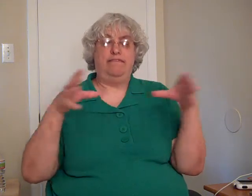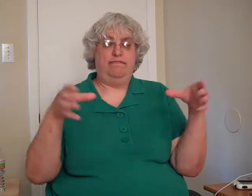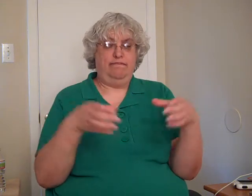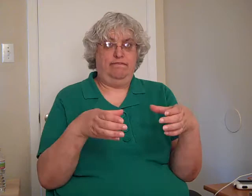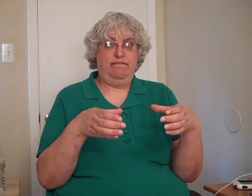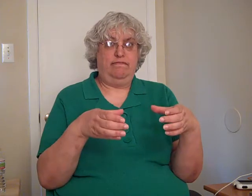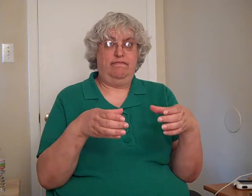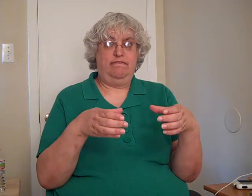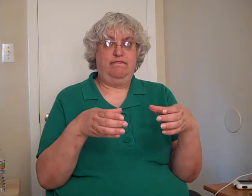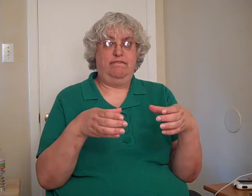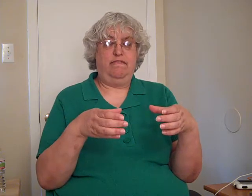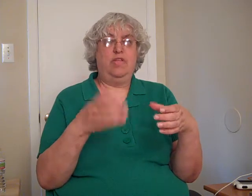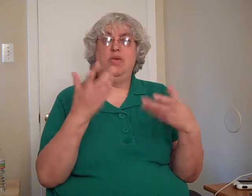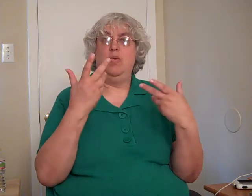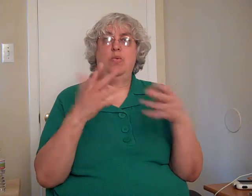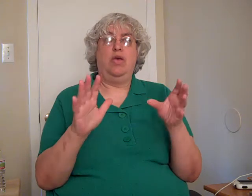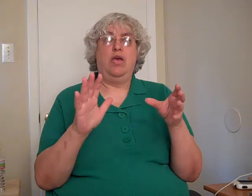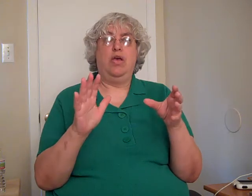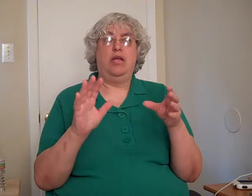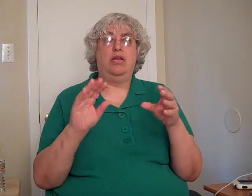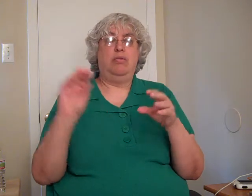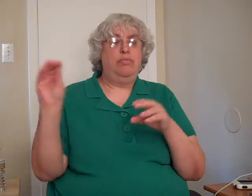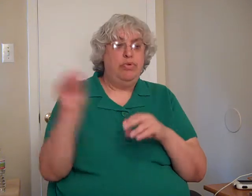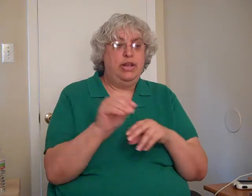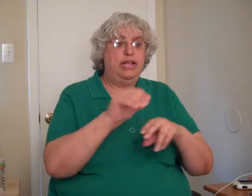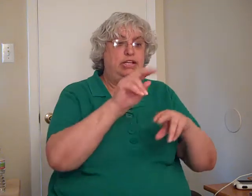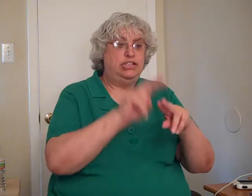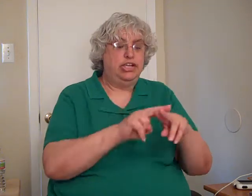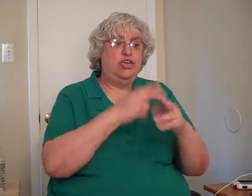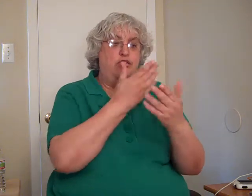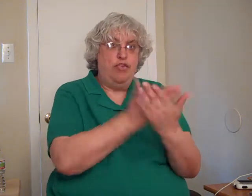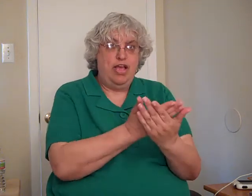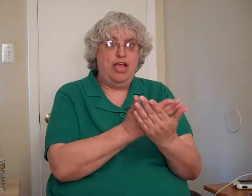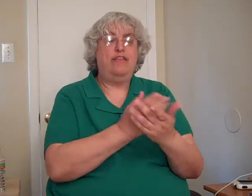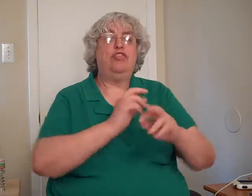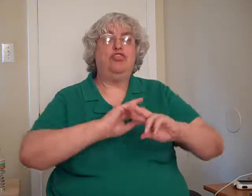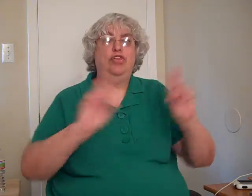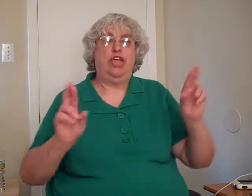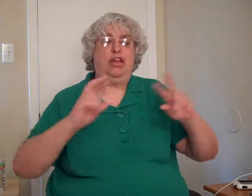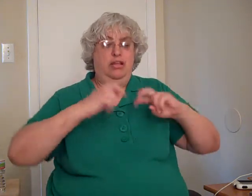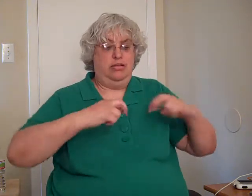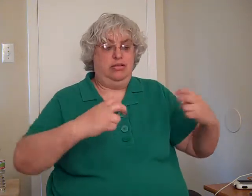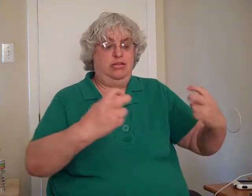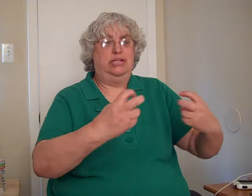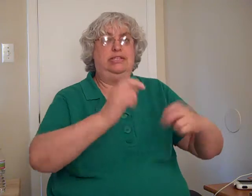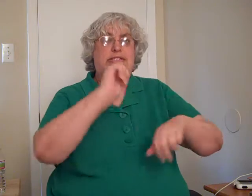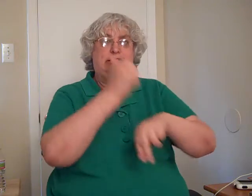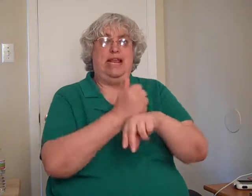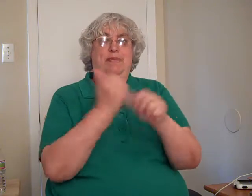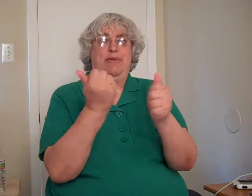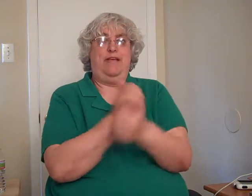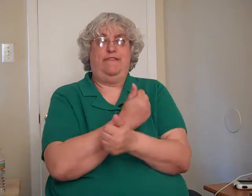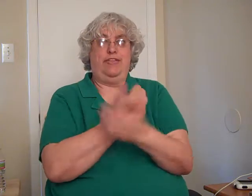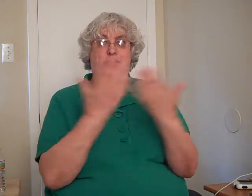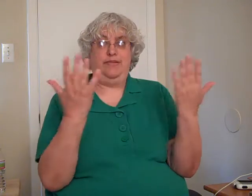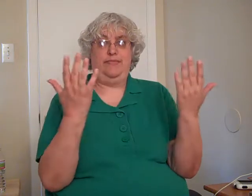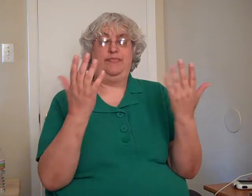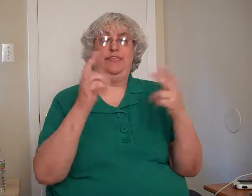already put together. You don't want to be sliding chairs in when people get there. You want to have the things already in place. So if your couches